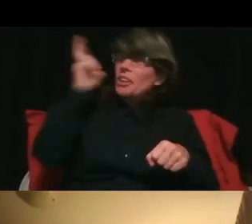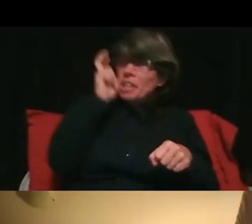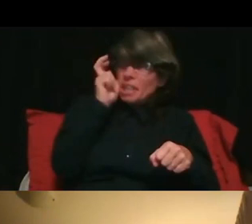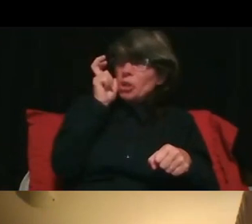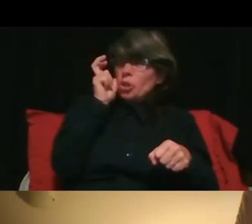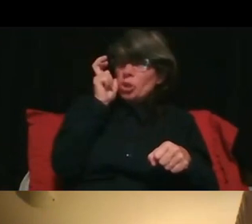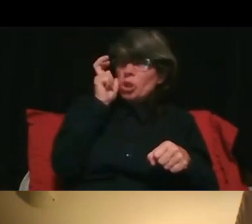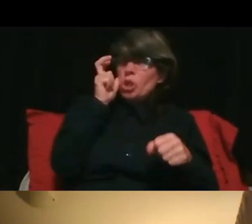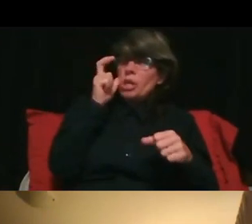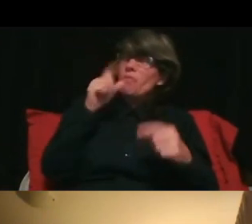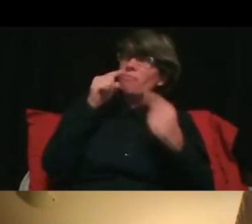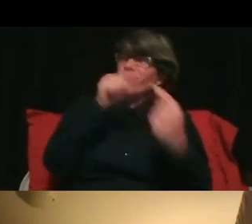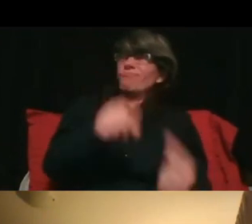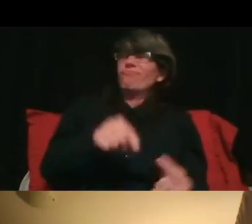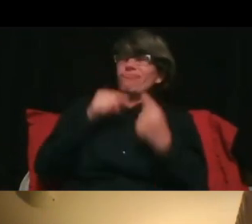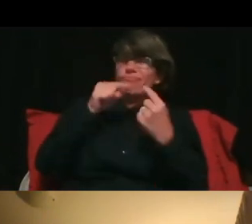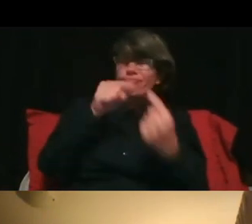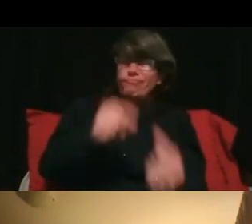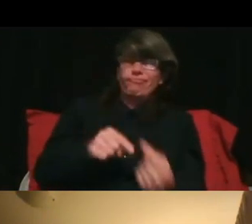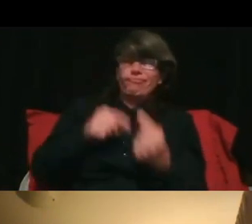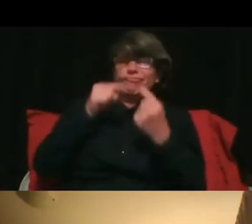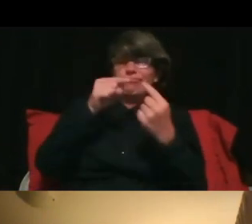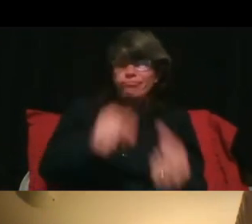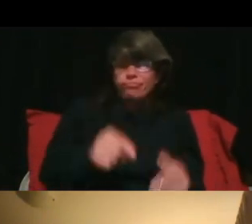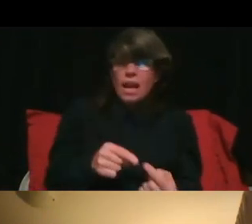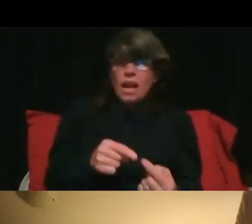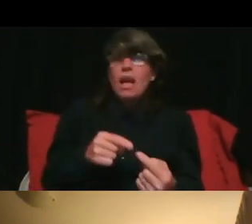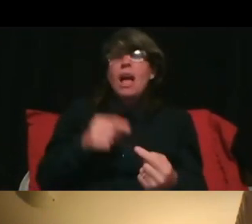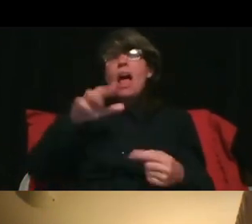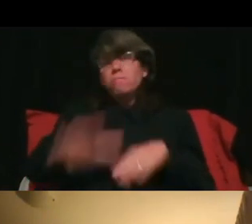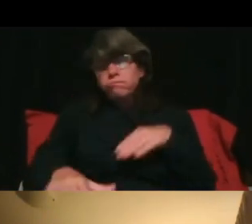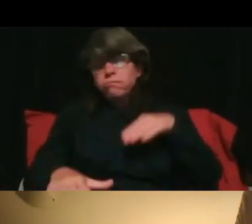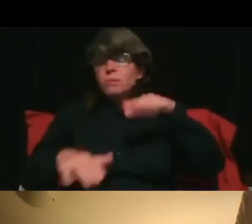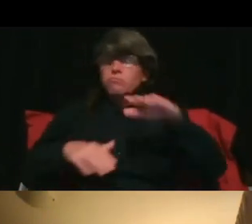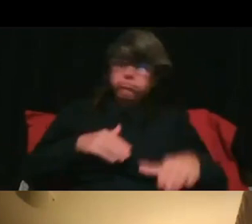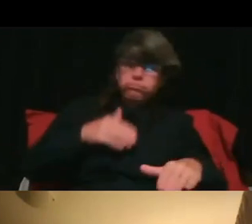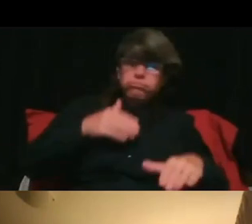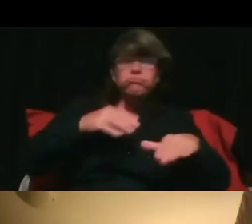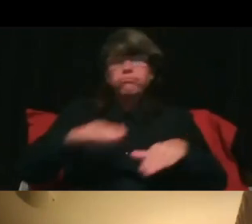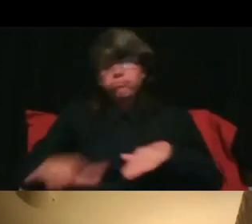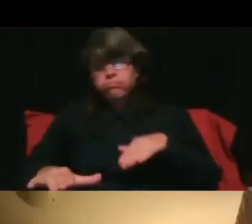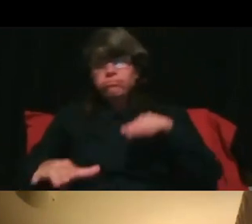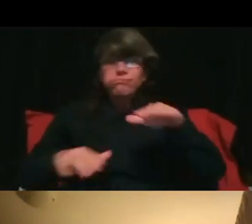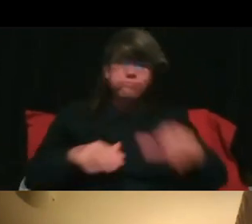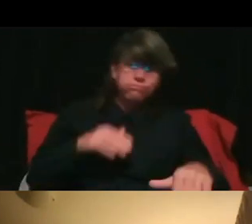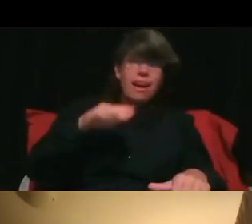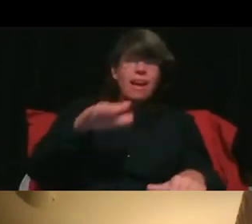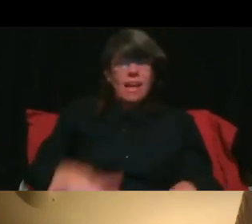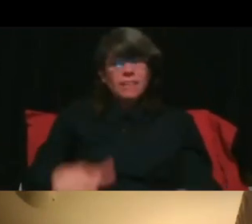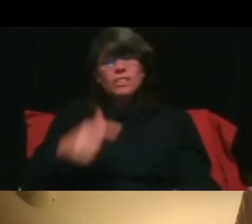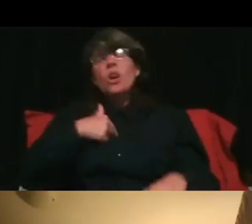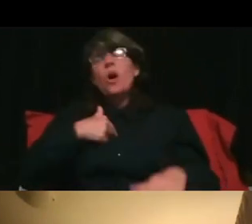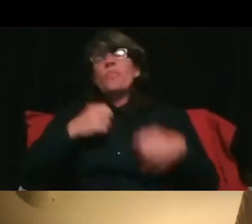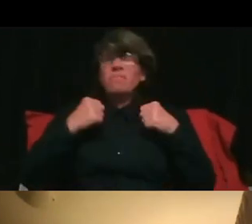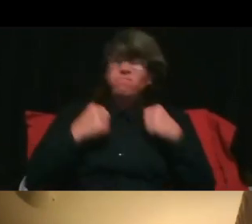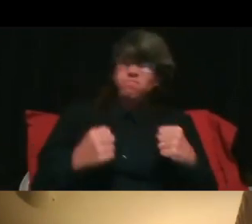the struggle or the steps, taking those steps. You know, the ahala, ahala, you